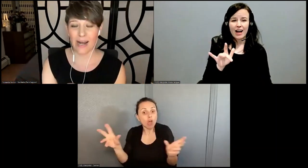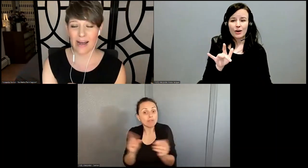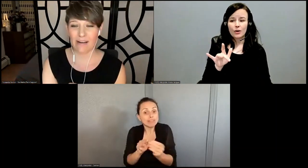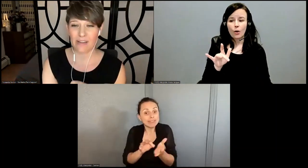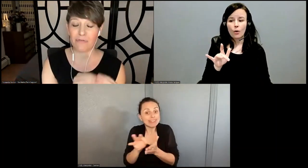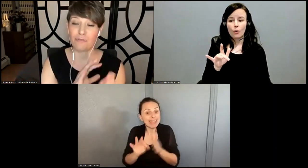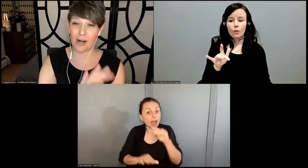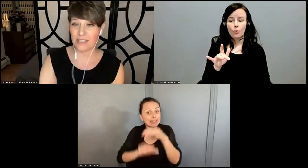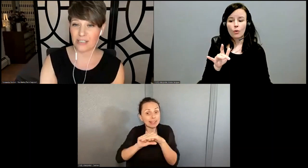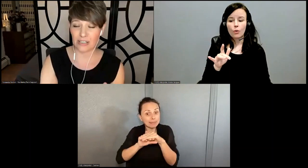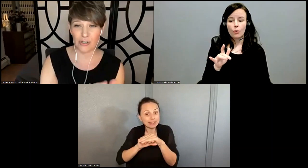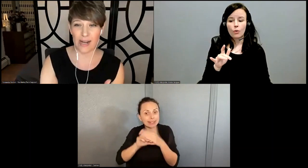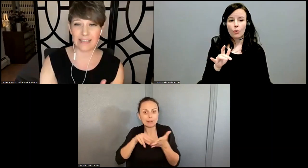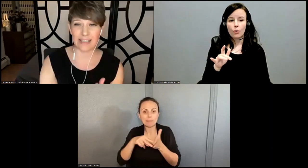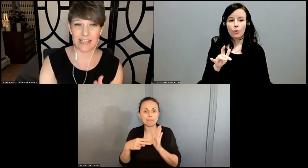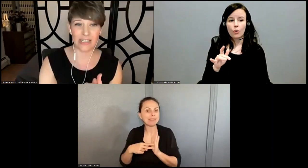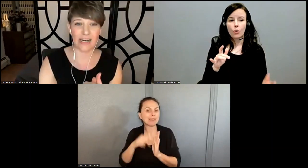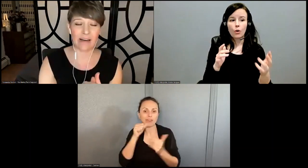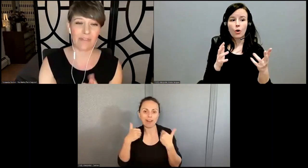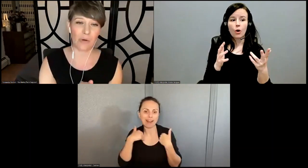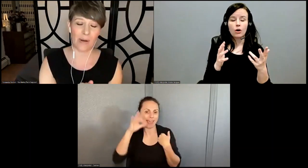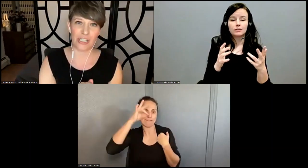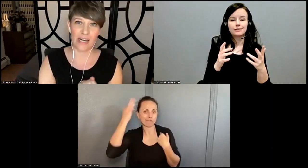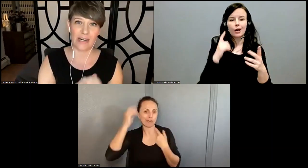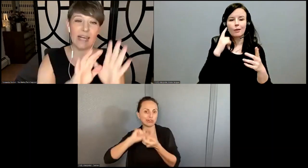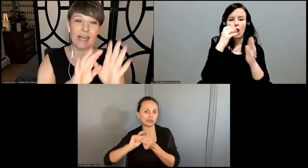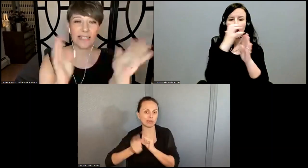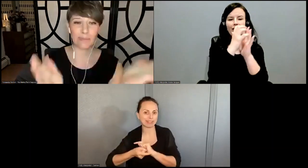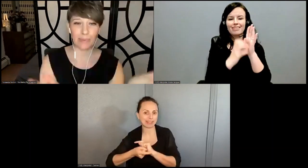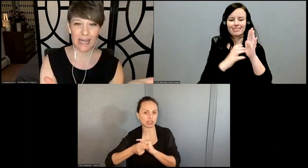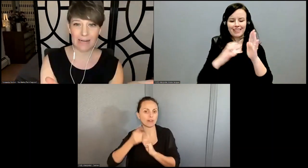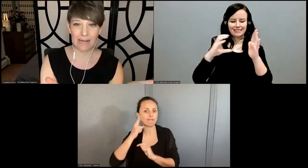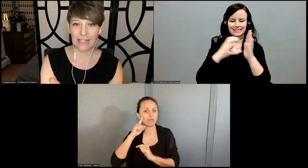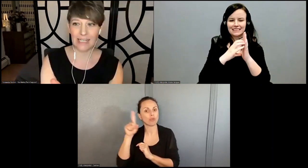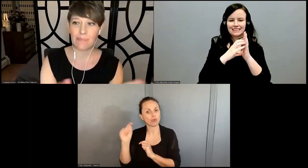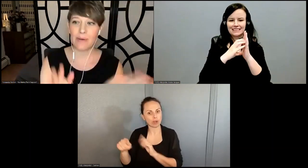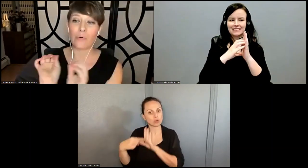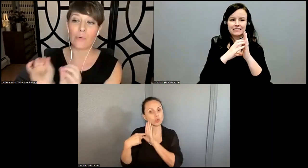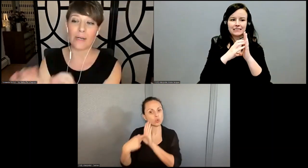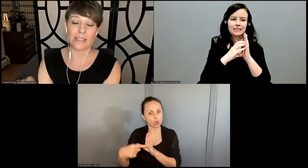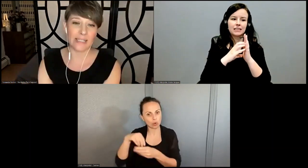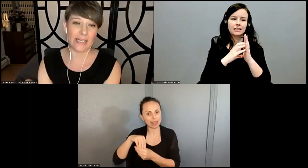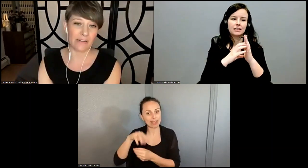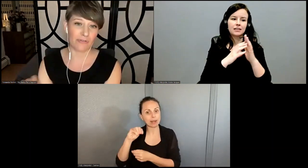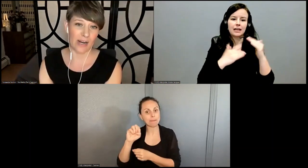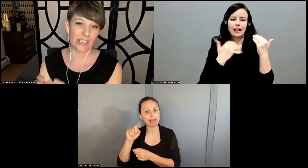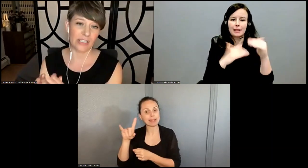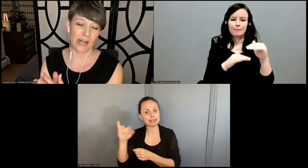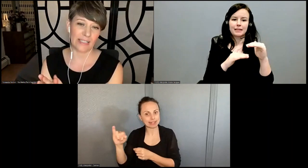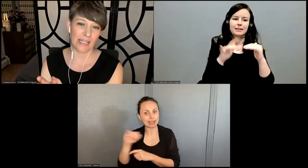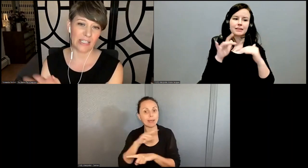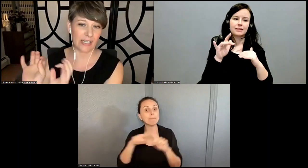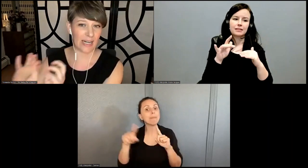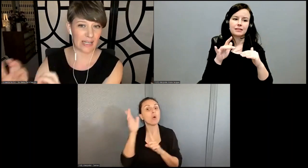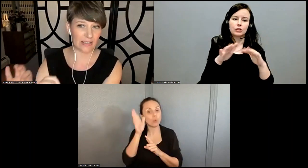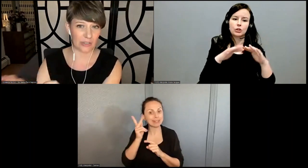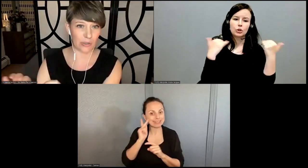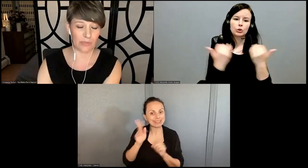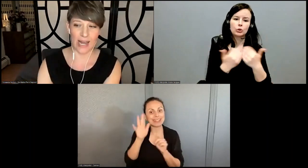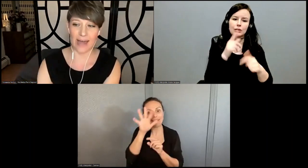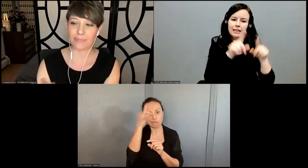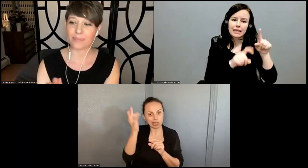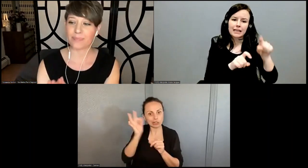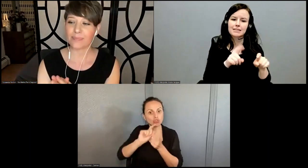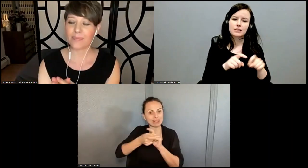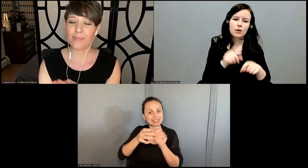we don't have the French translation of the question displayed in Menti, but you will see the French translation in the